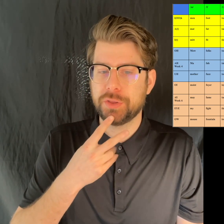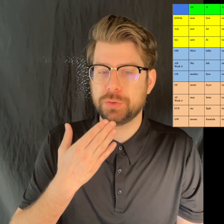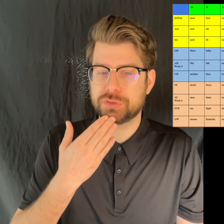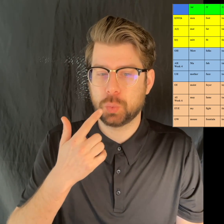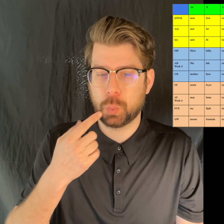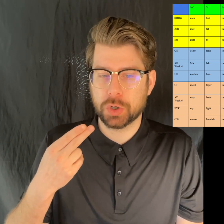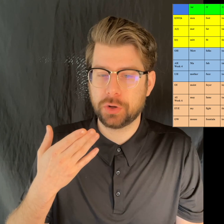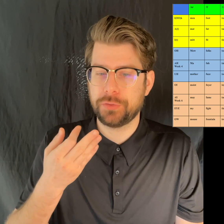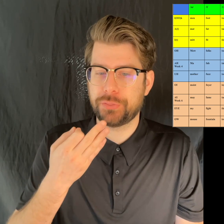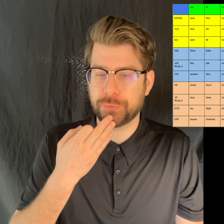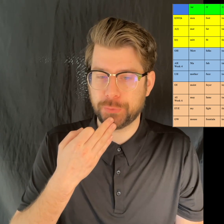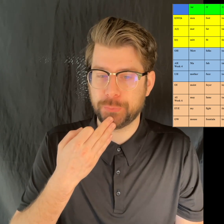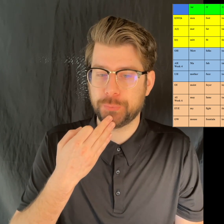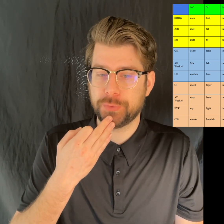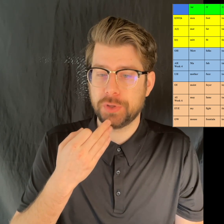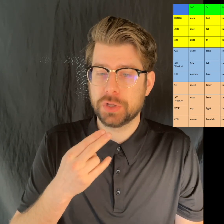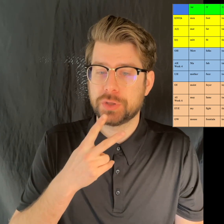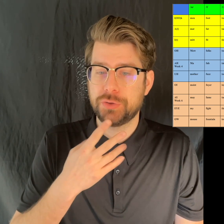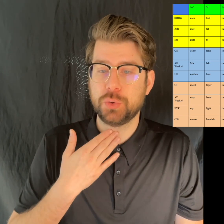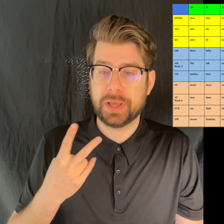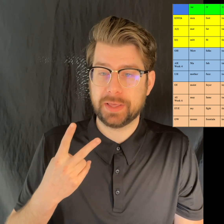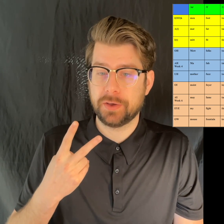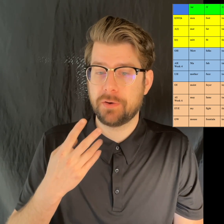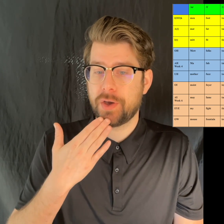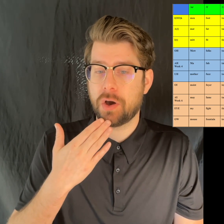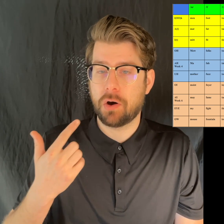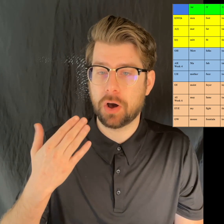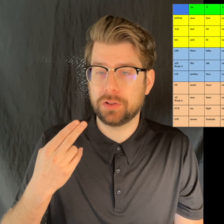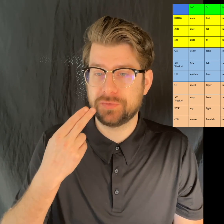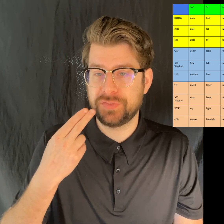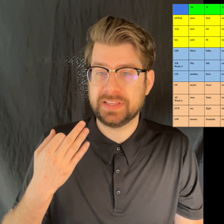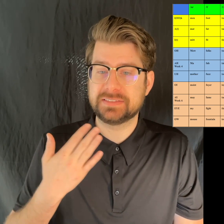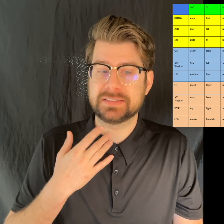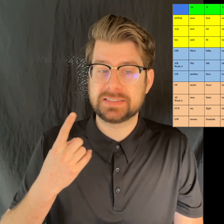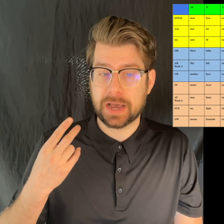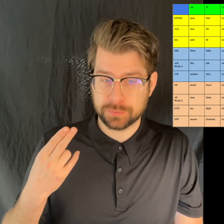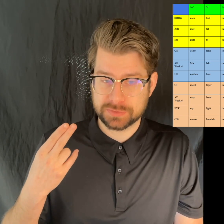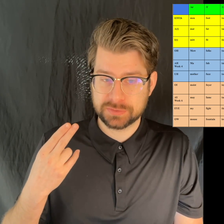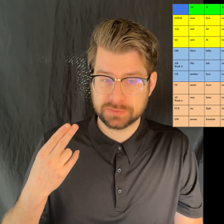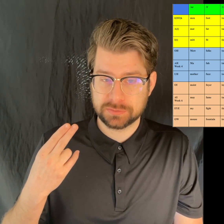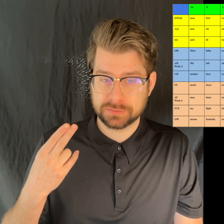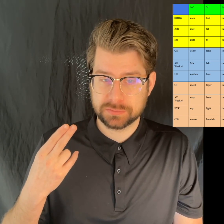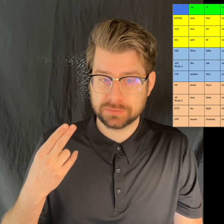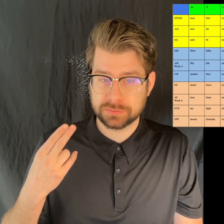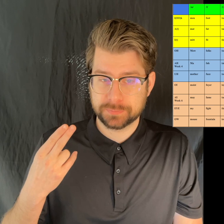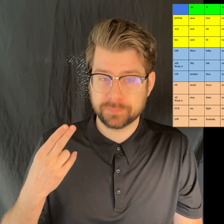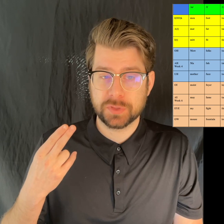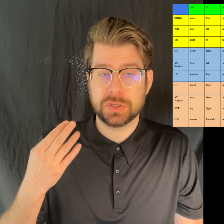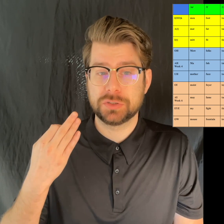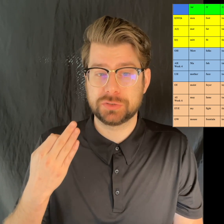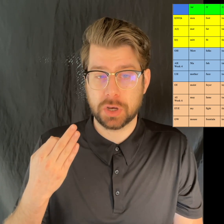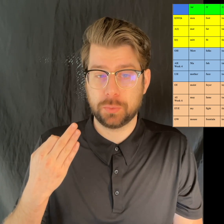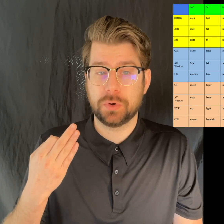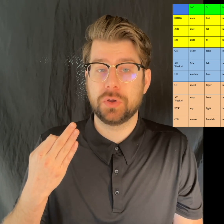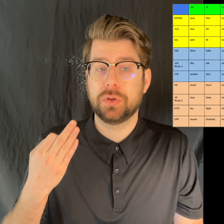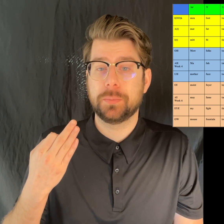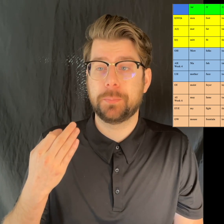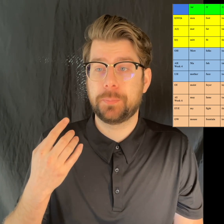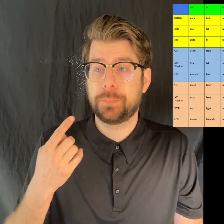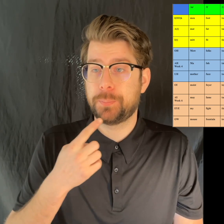to work through cueing all of these sounds. So,